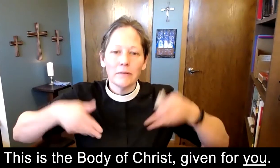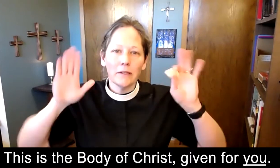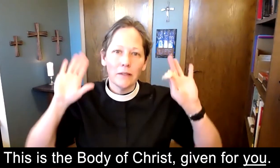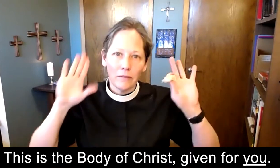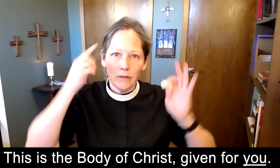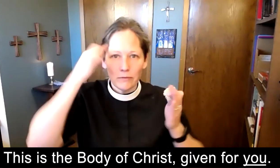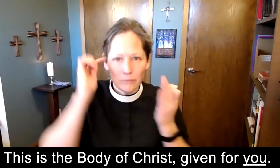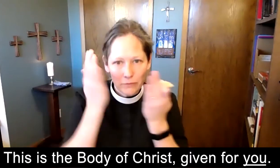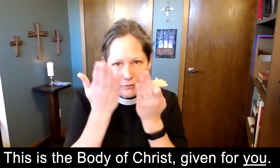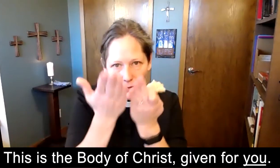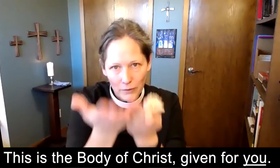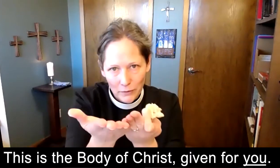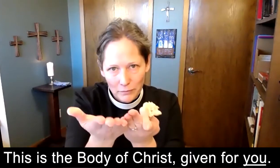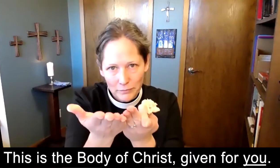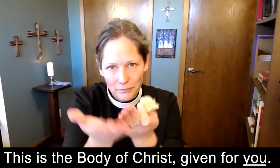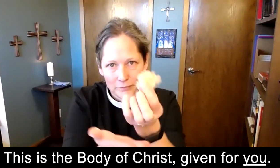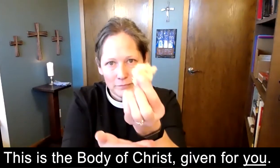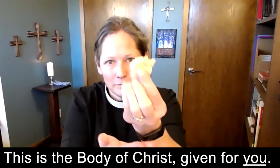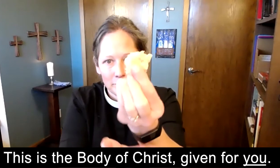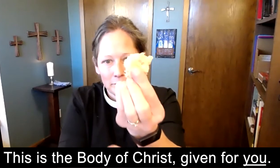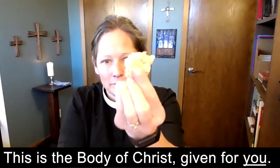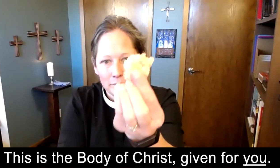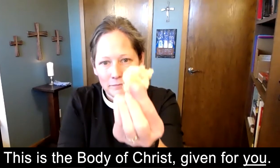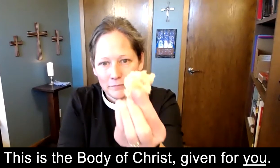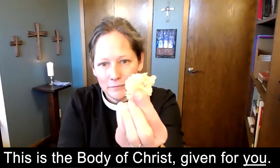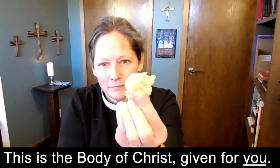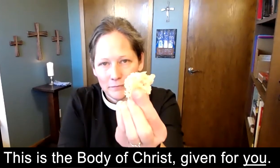Body of Christ given for you.